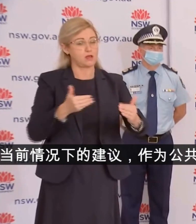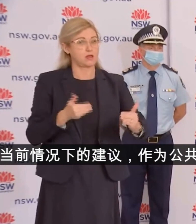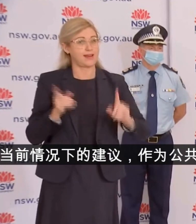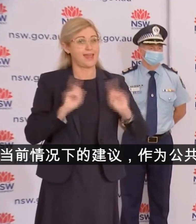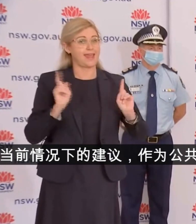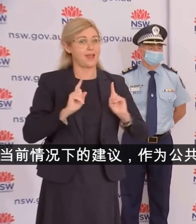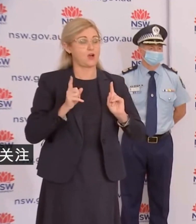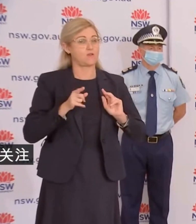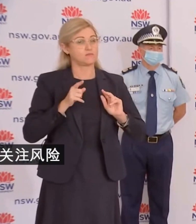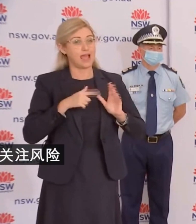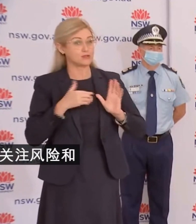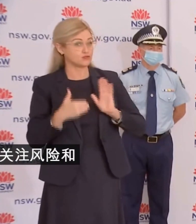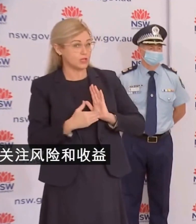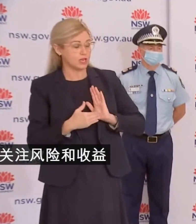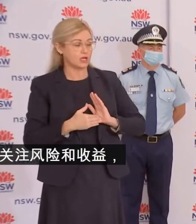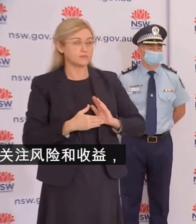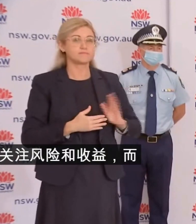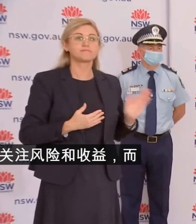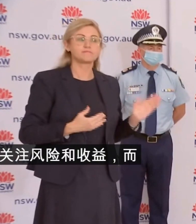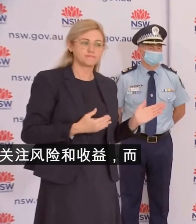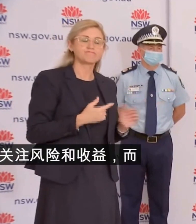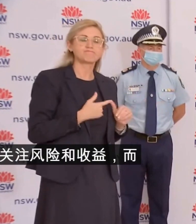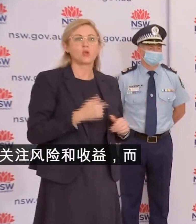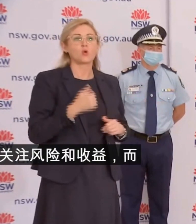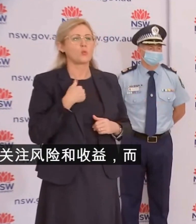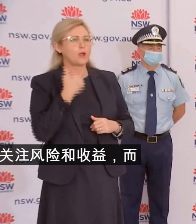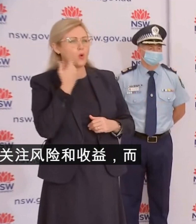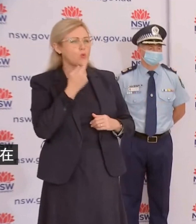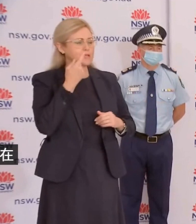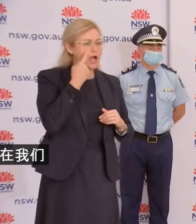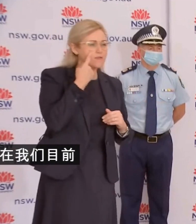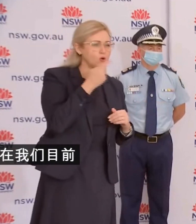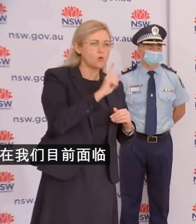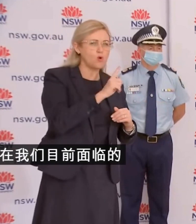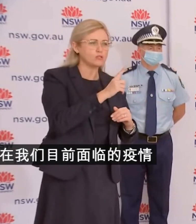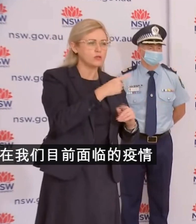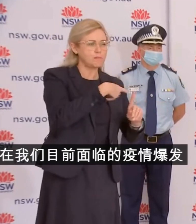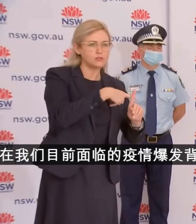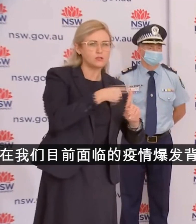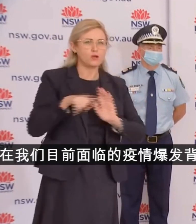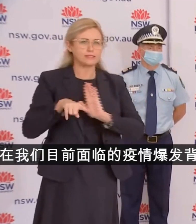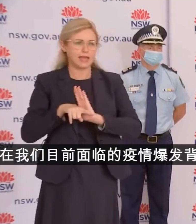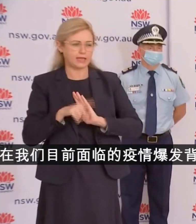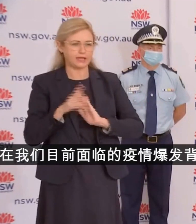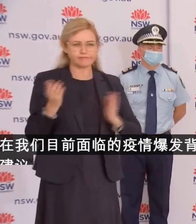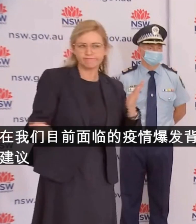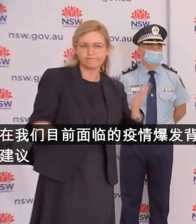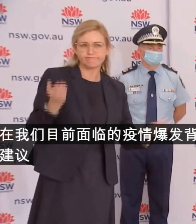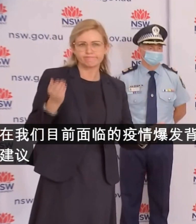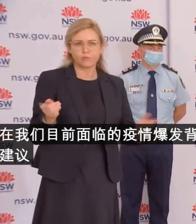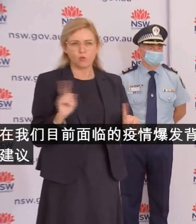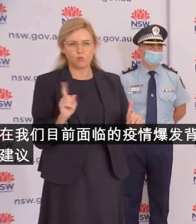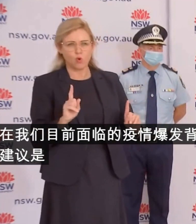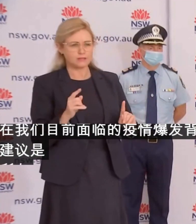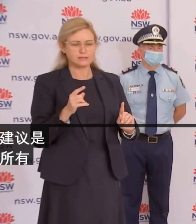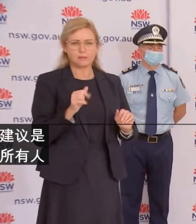public health look at the risks and benefits, and it would be my advice in the context of the outbreak that we're